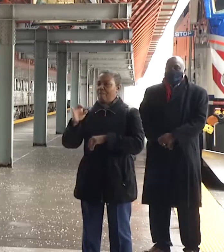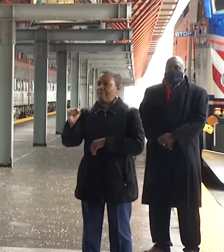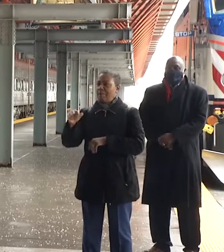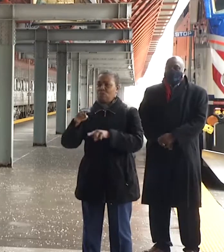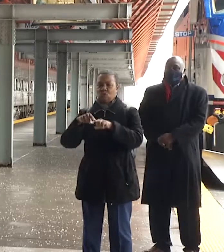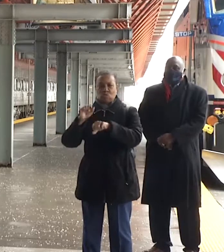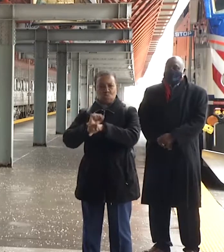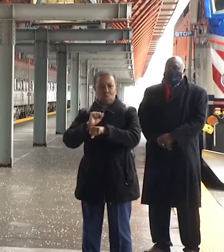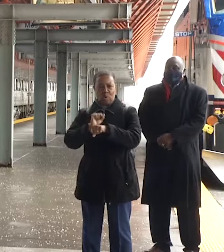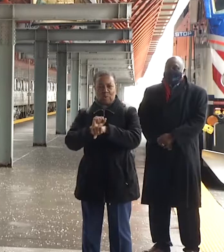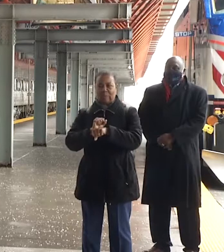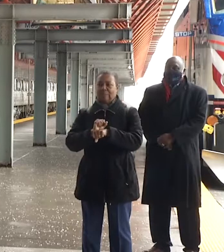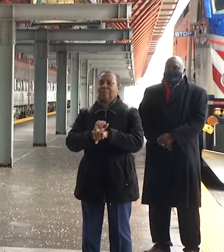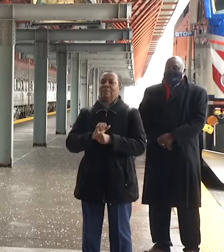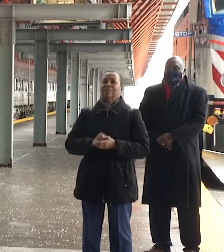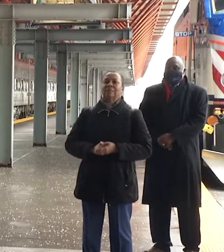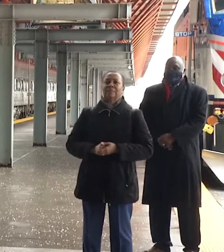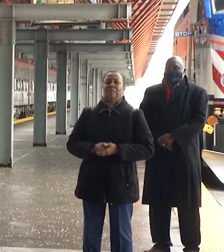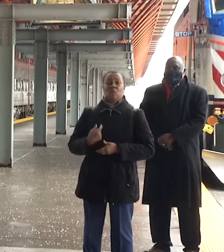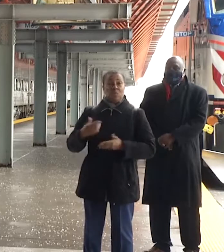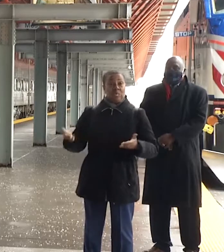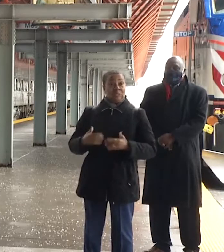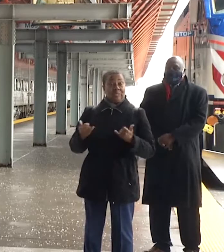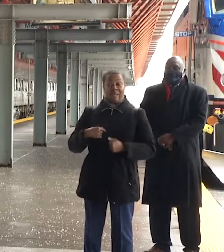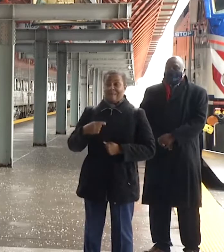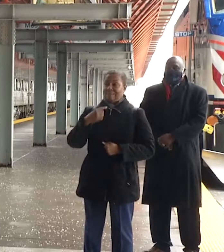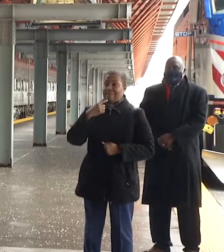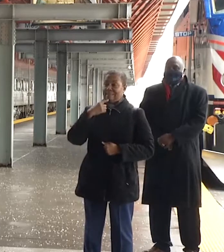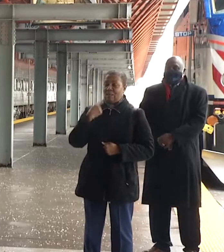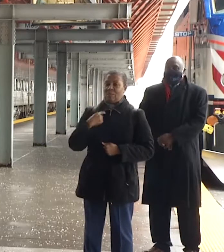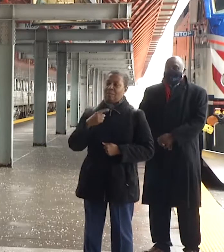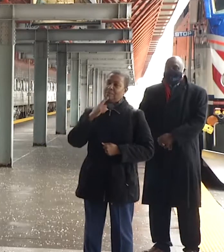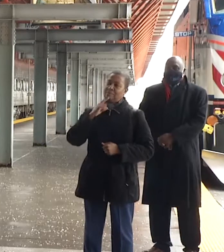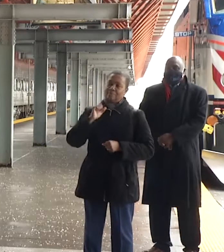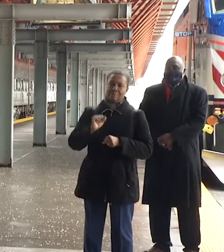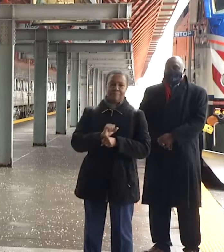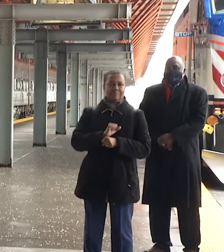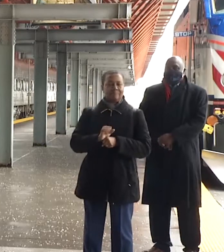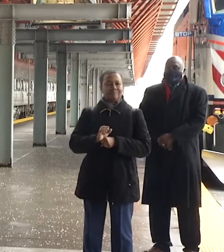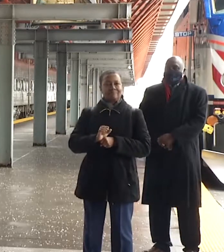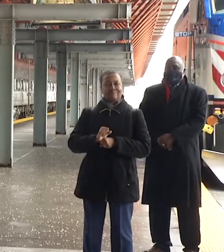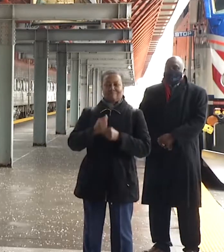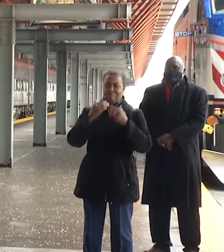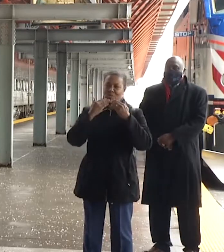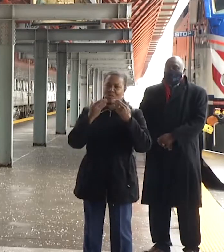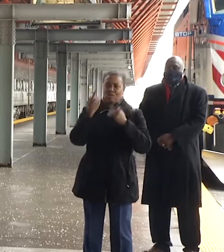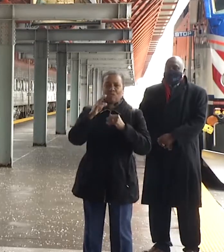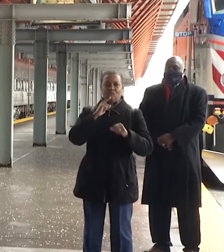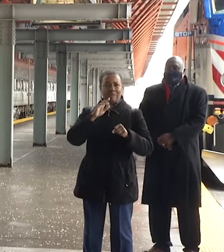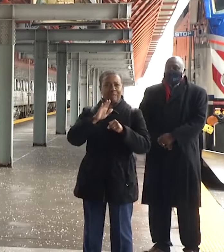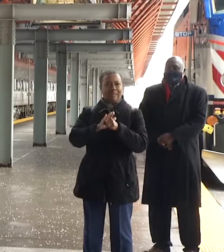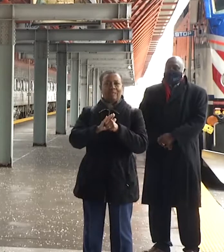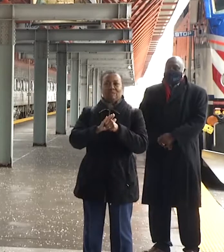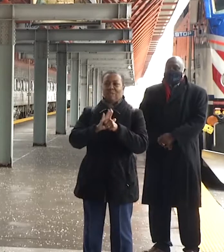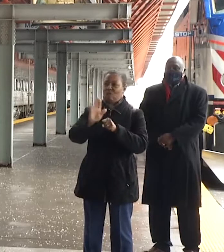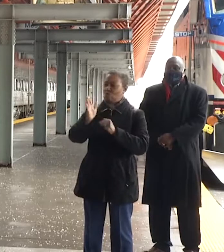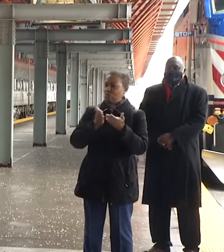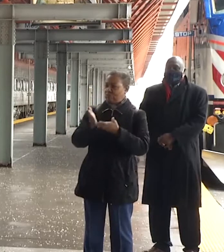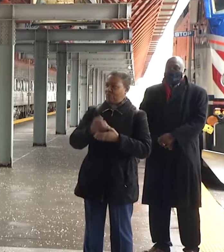I speak for all of us standing here today when I say that we're extremely grateful for your dedication and